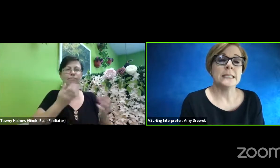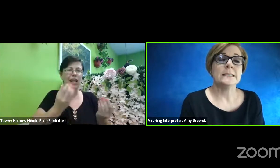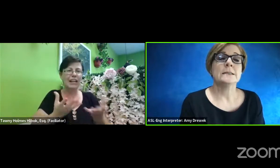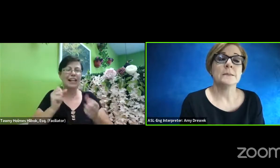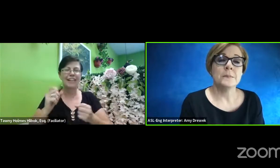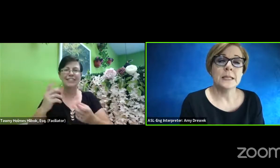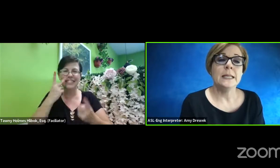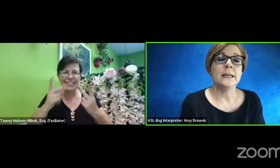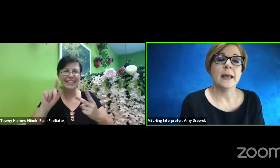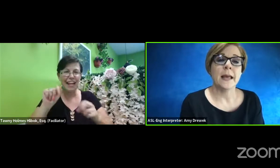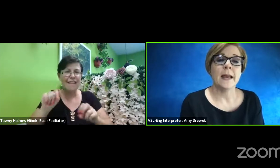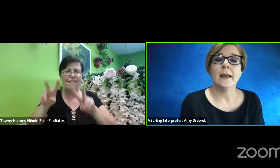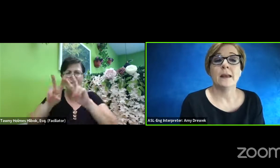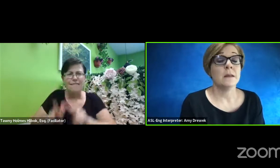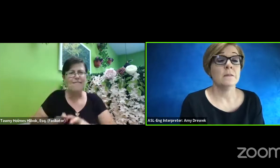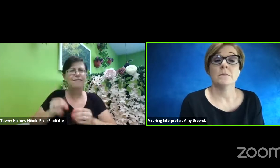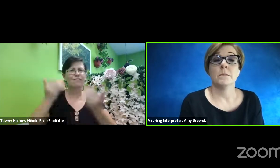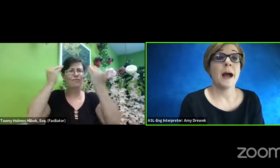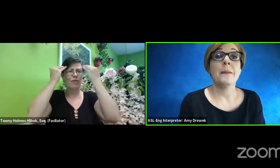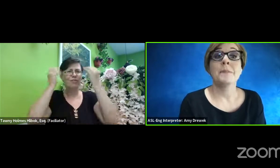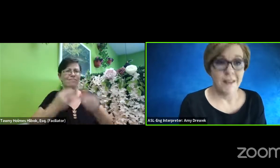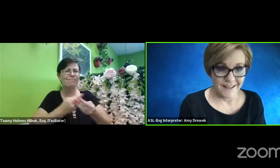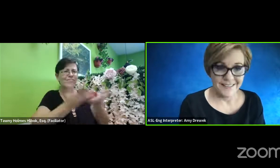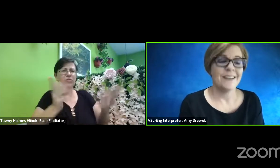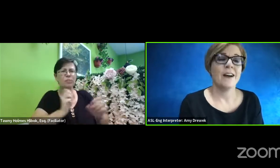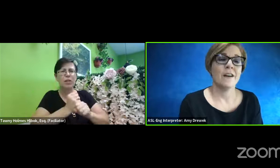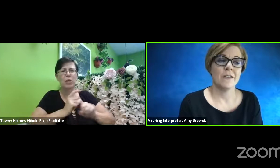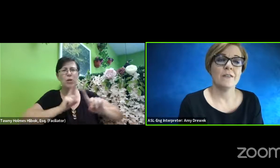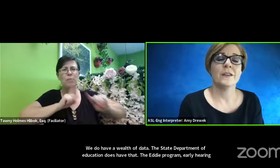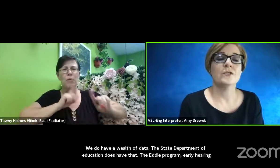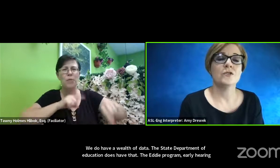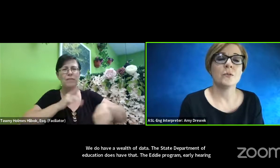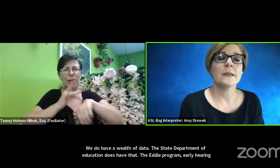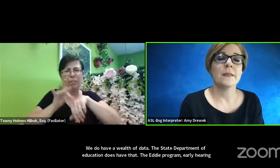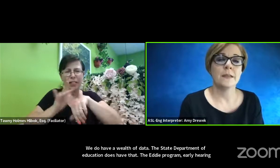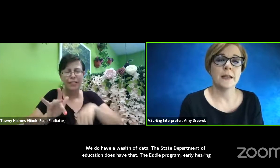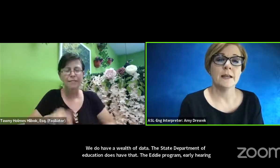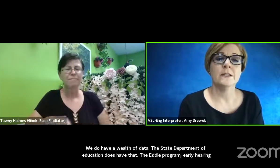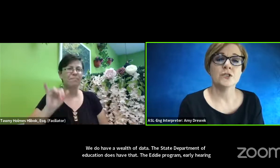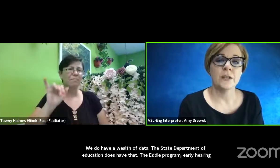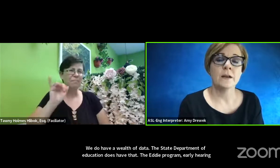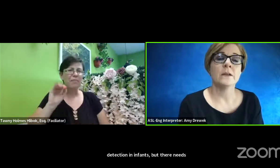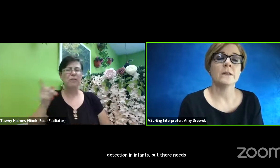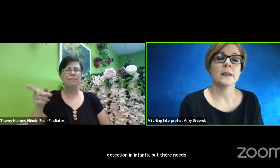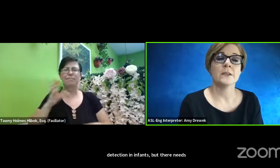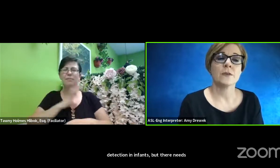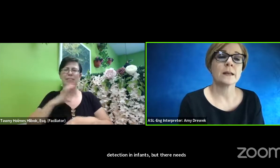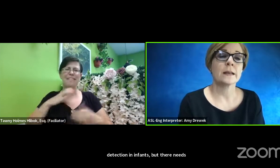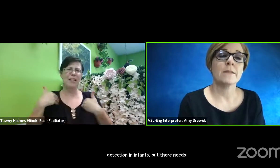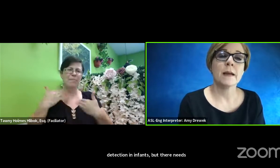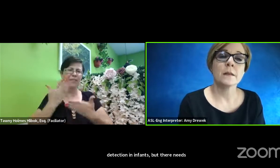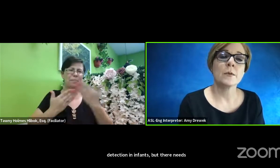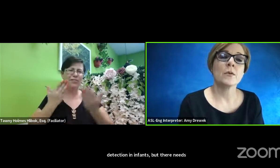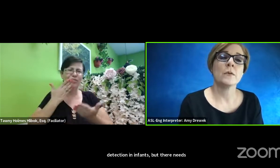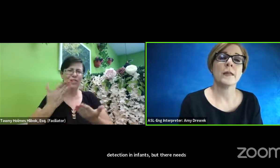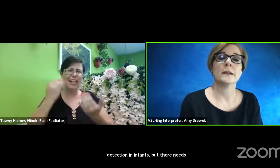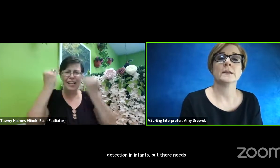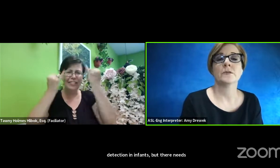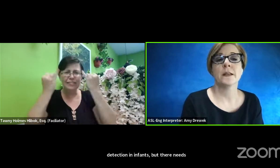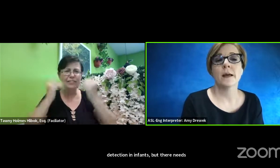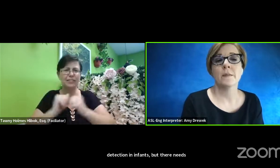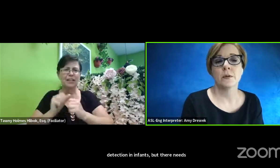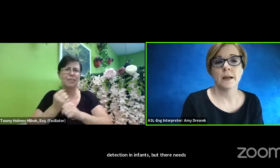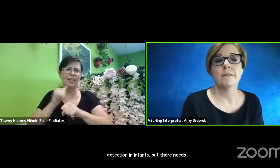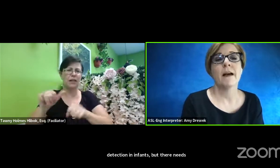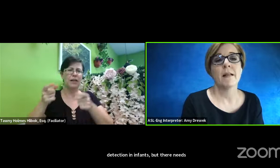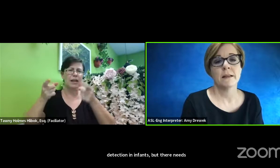But there needs to be a pipeline of ensuring that the data is shared, that it's readily available, that